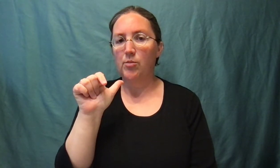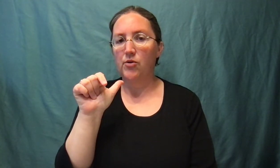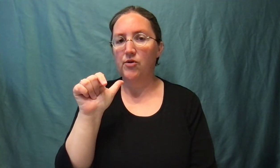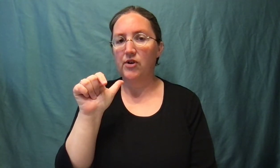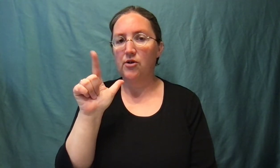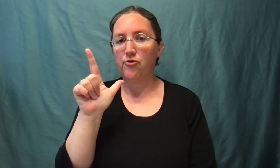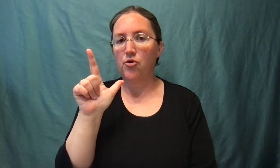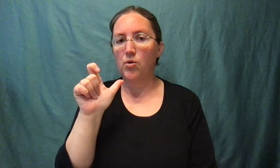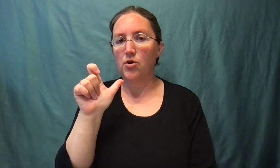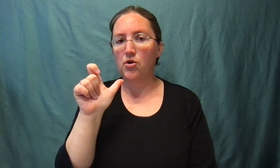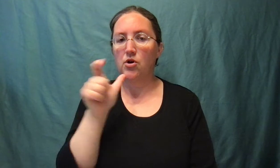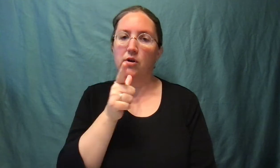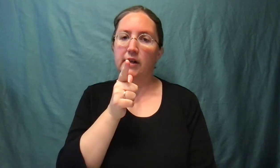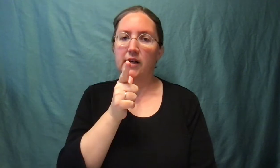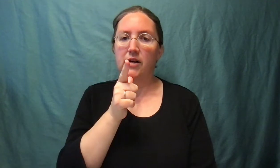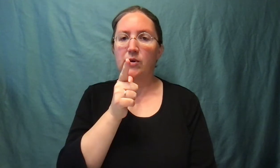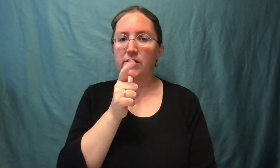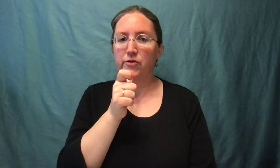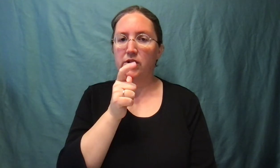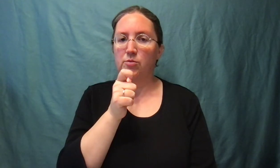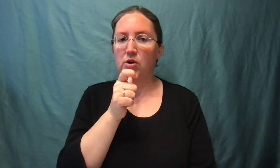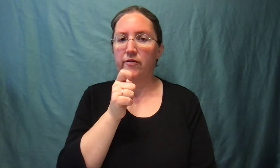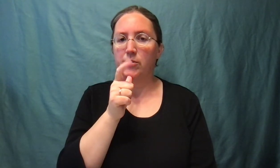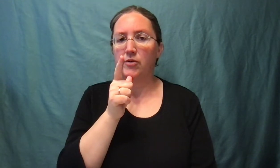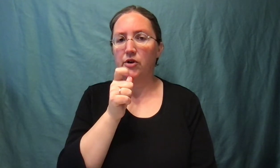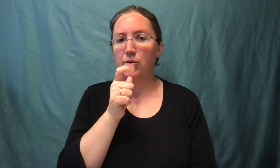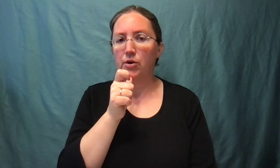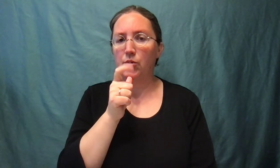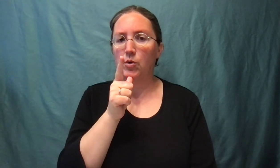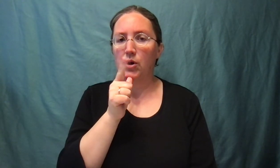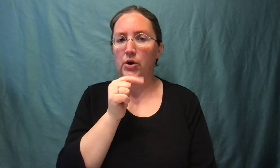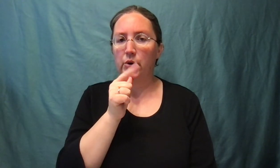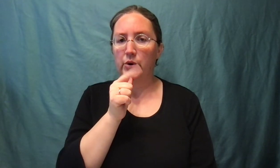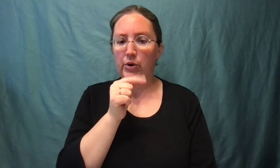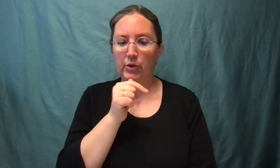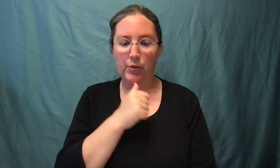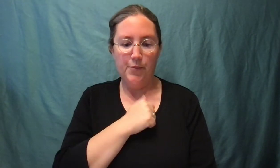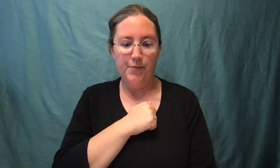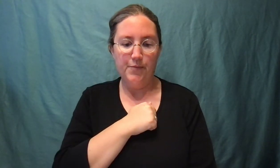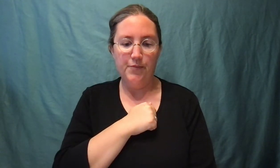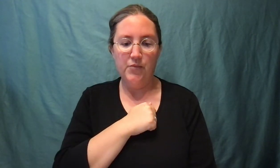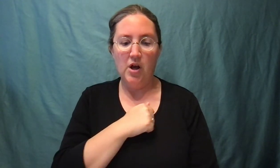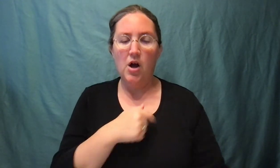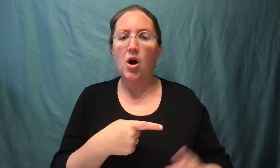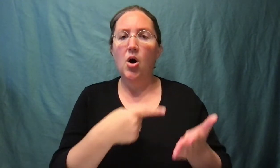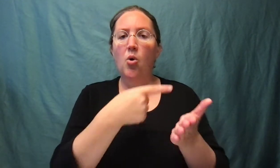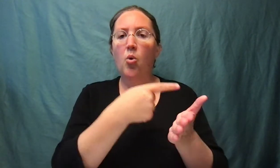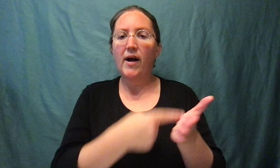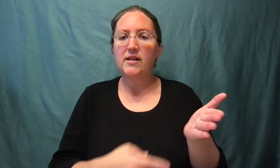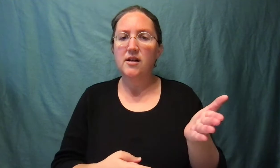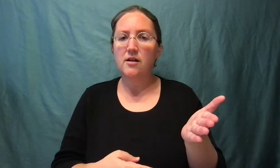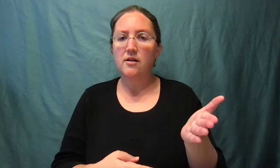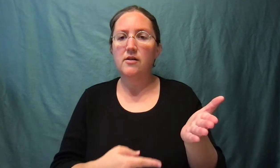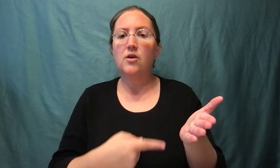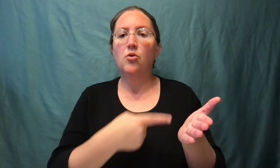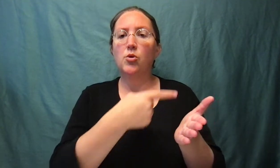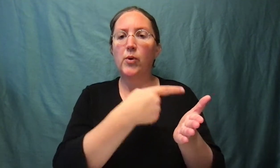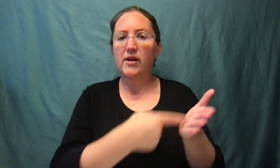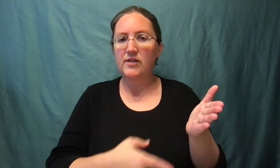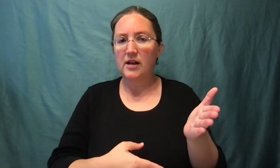move your finger forward or curl it in, whichever feels more comfortable for you. Who or who. What? The old way of signing